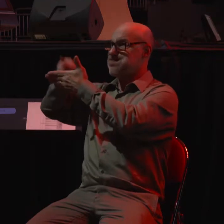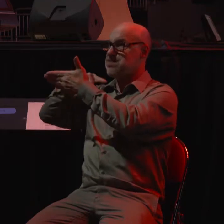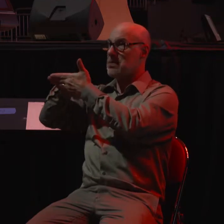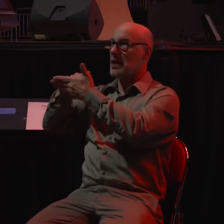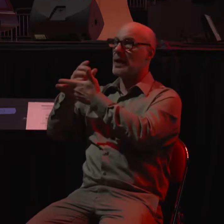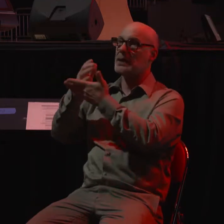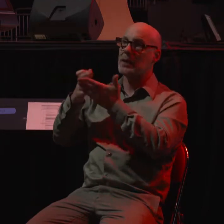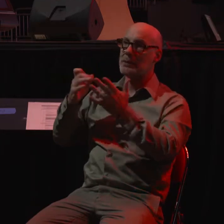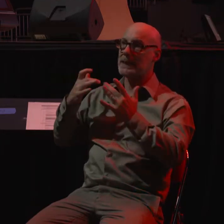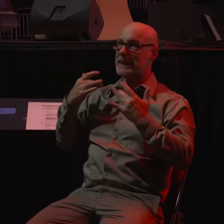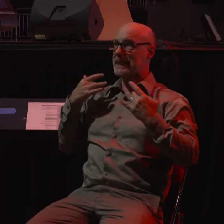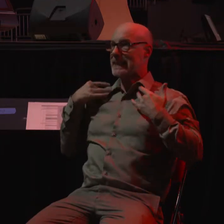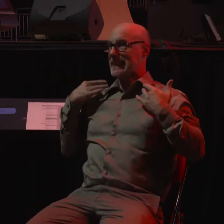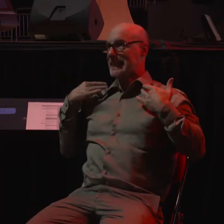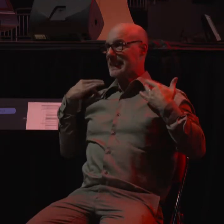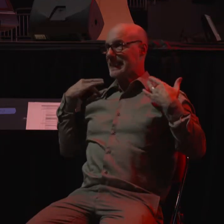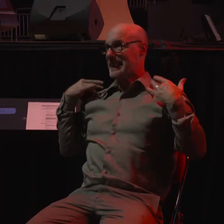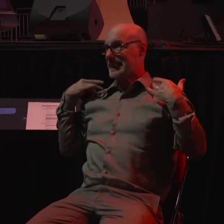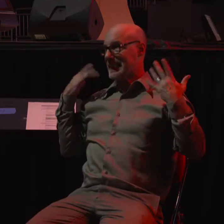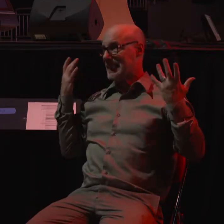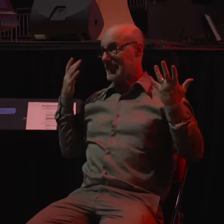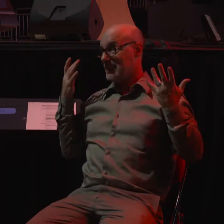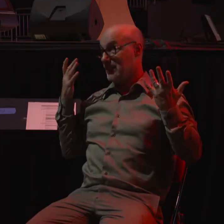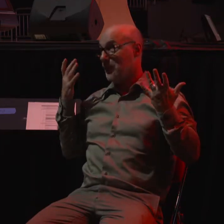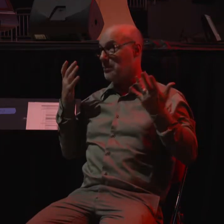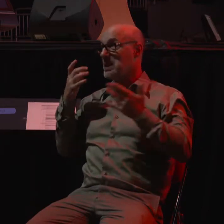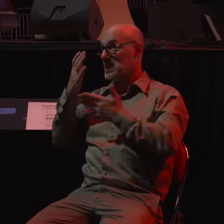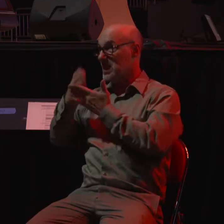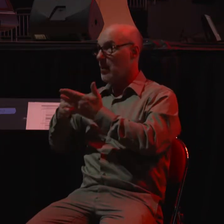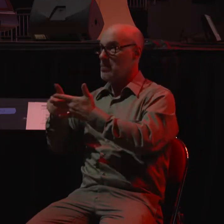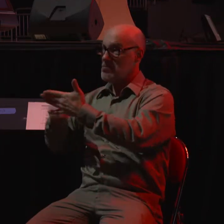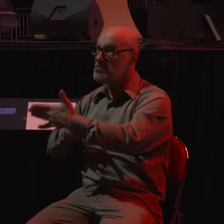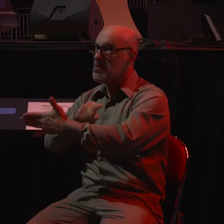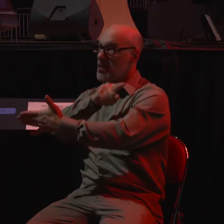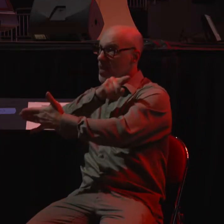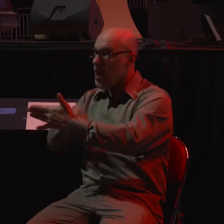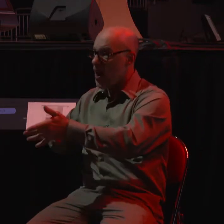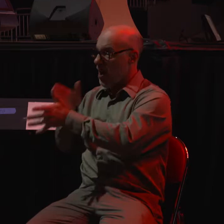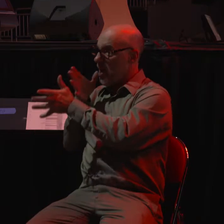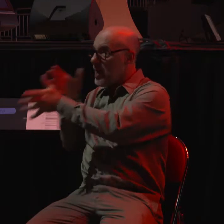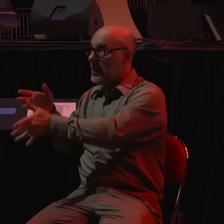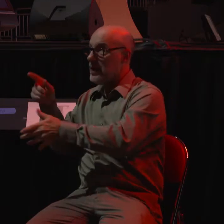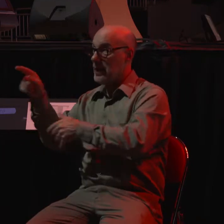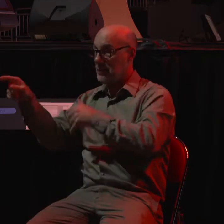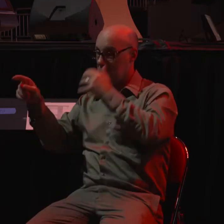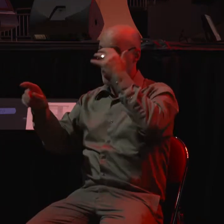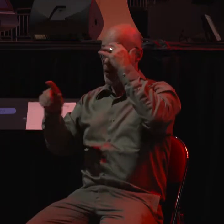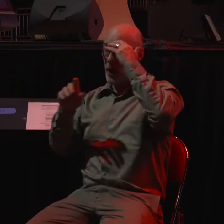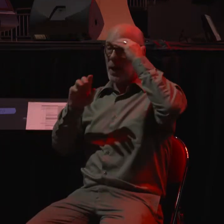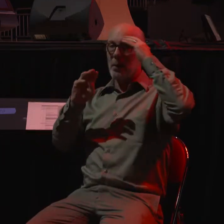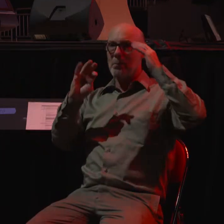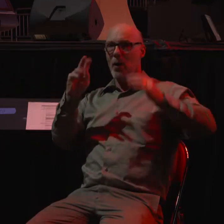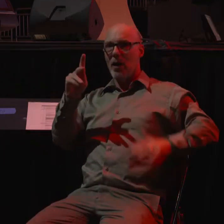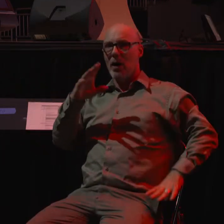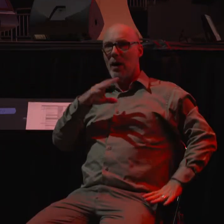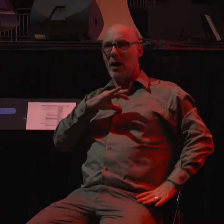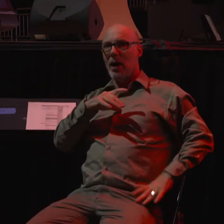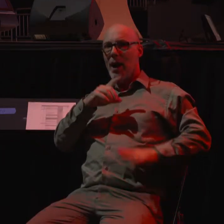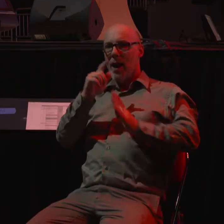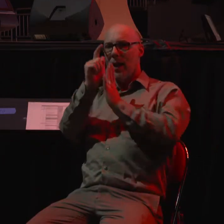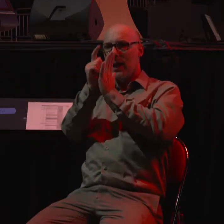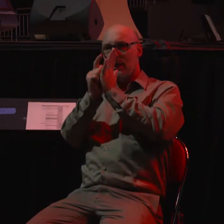worst downright antagonistic. On the idea of that being legalism, just as a pastor, I usually reserve the